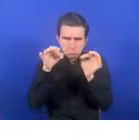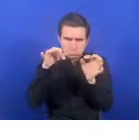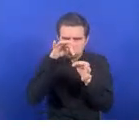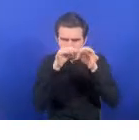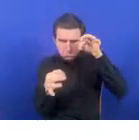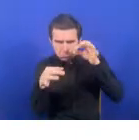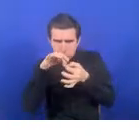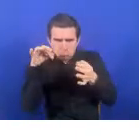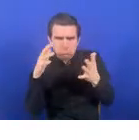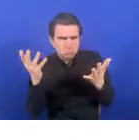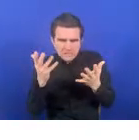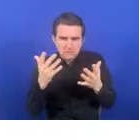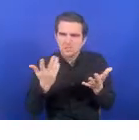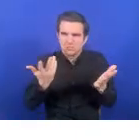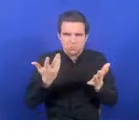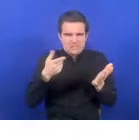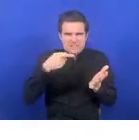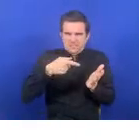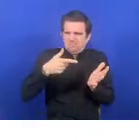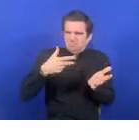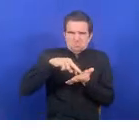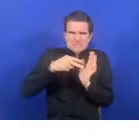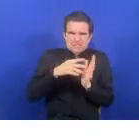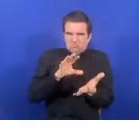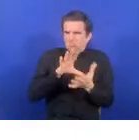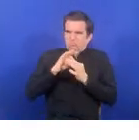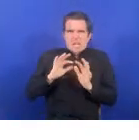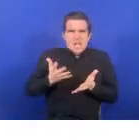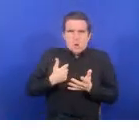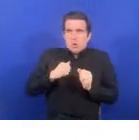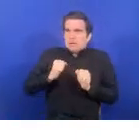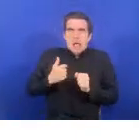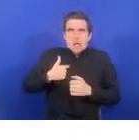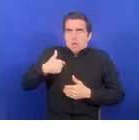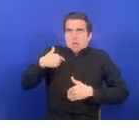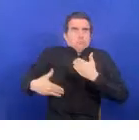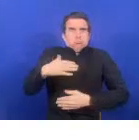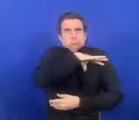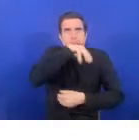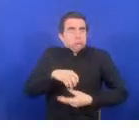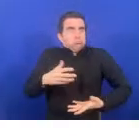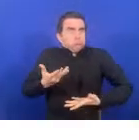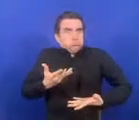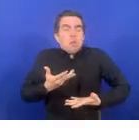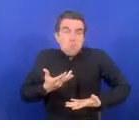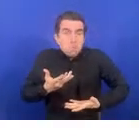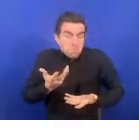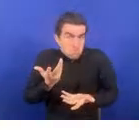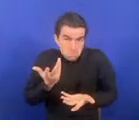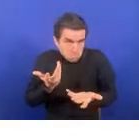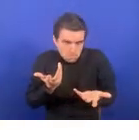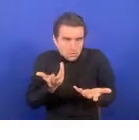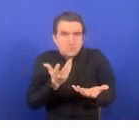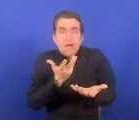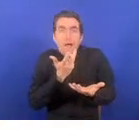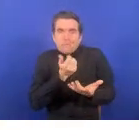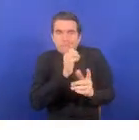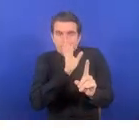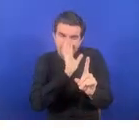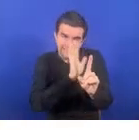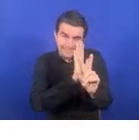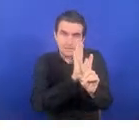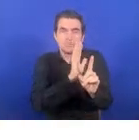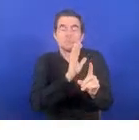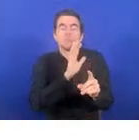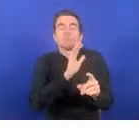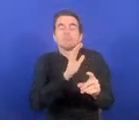So ideally, and we would encourage you please to start putting your questions in the chat. If you have